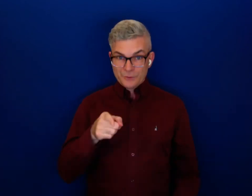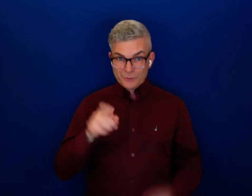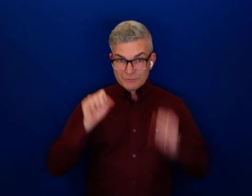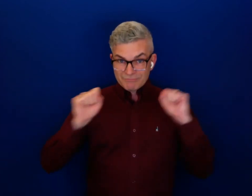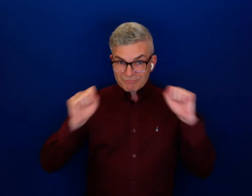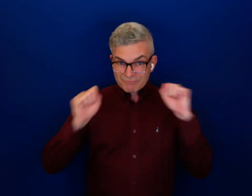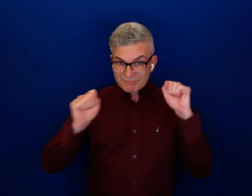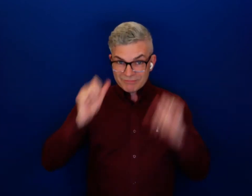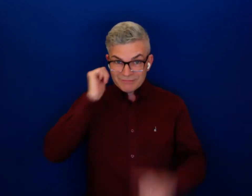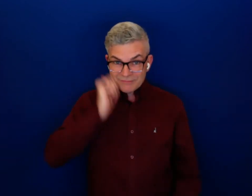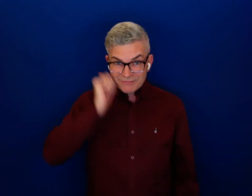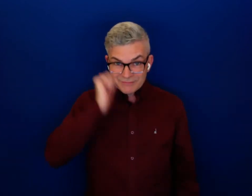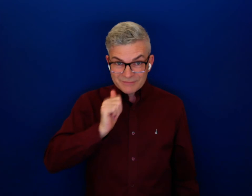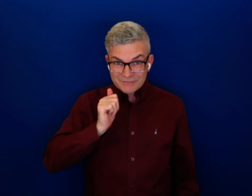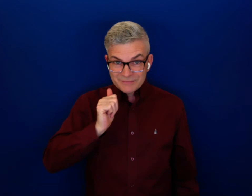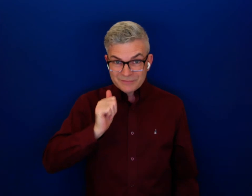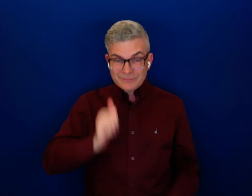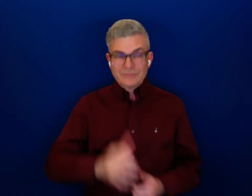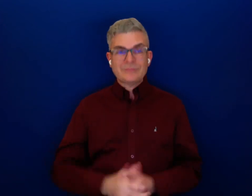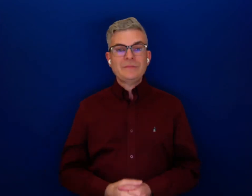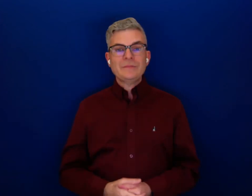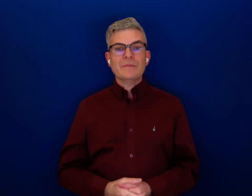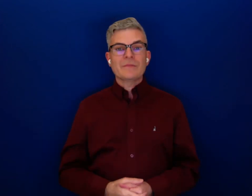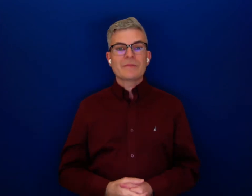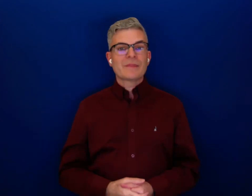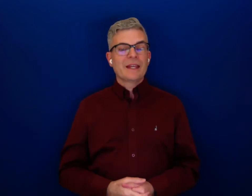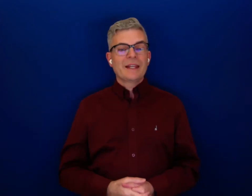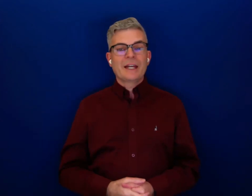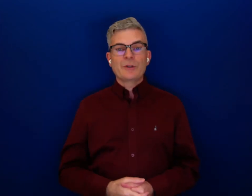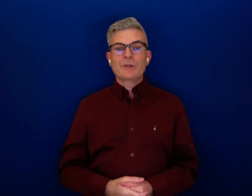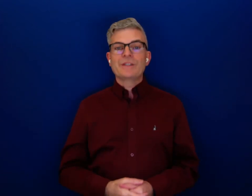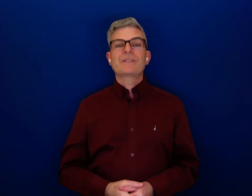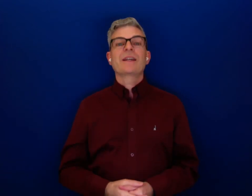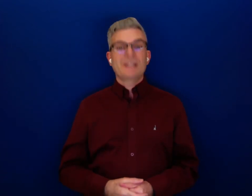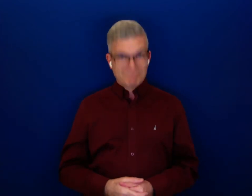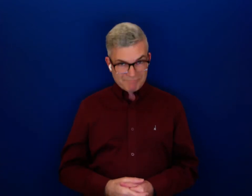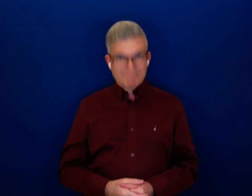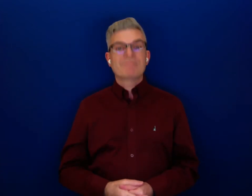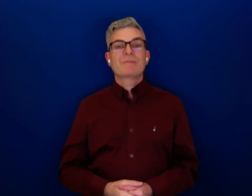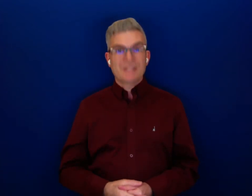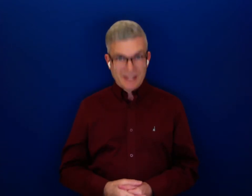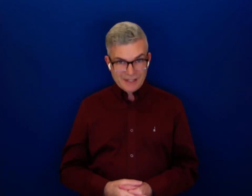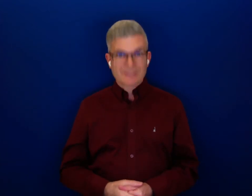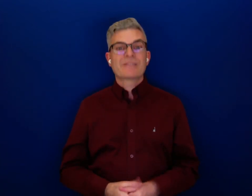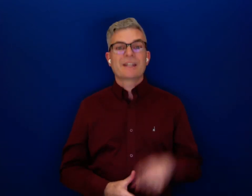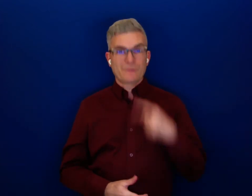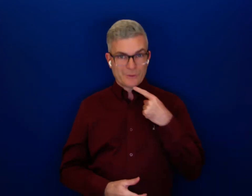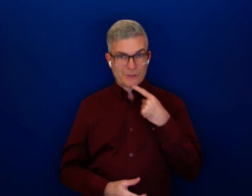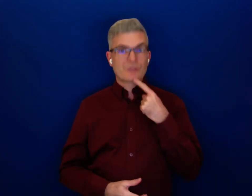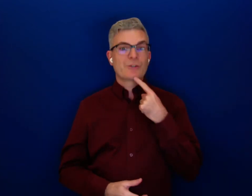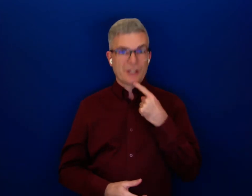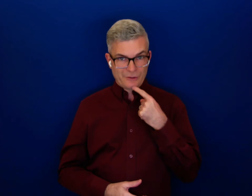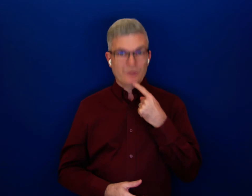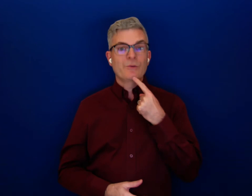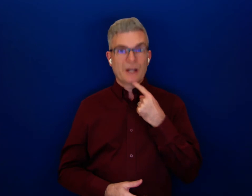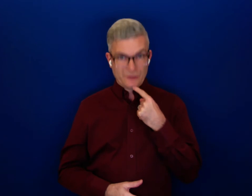Now you can say Yes, and first you shake, you nod your